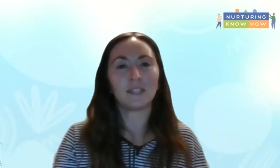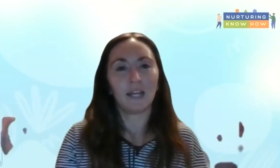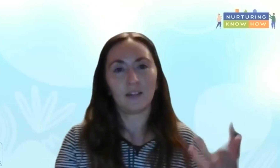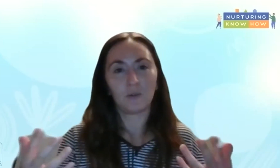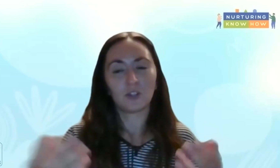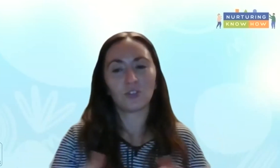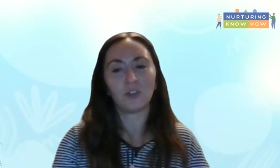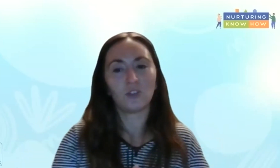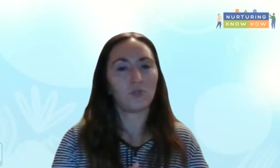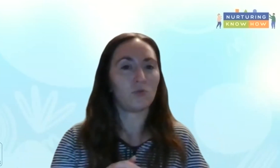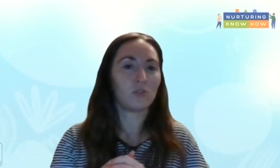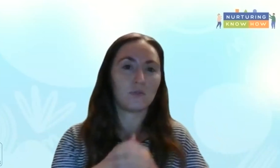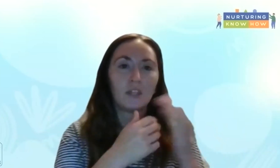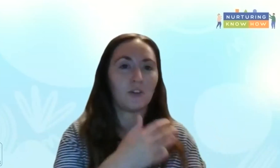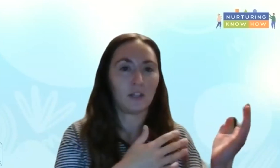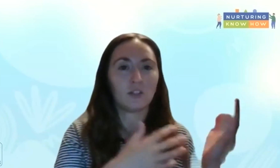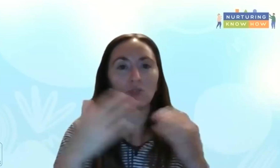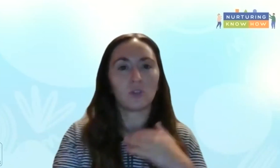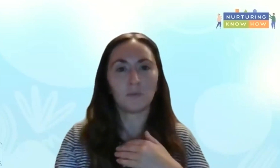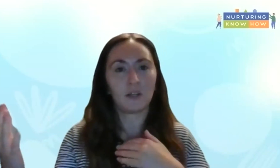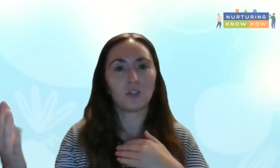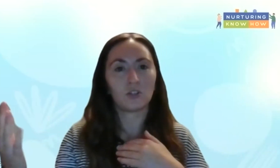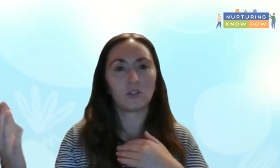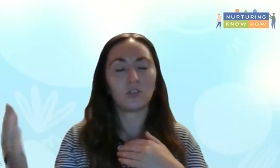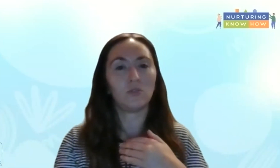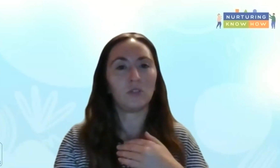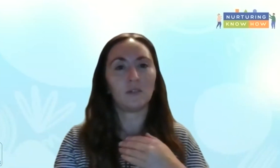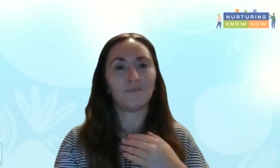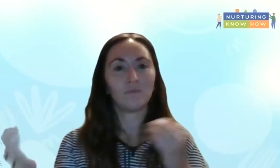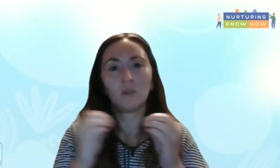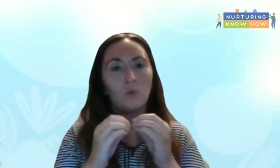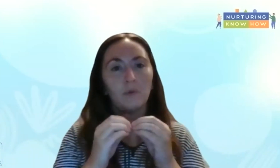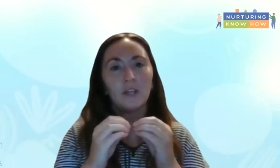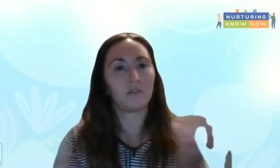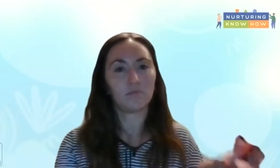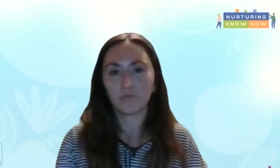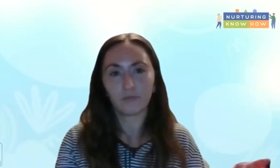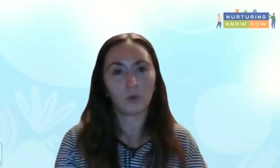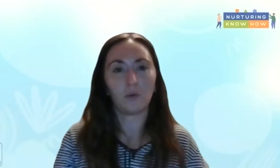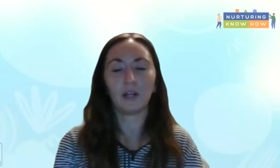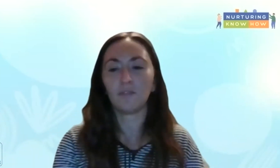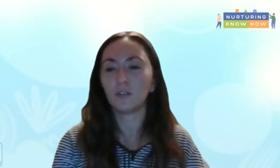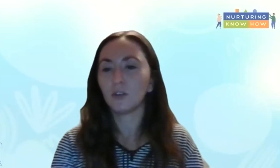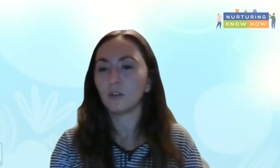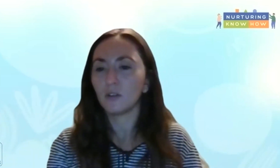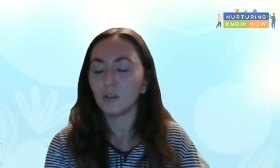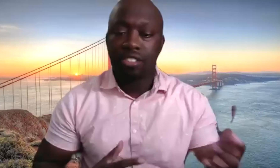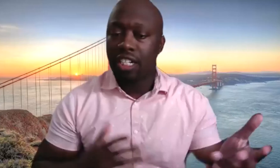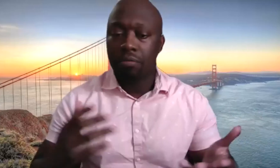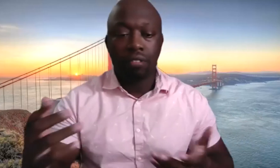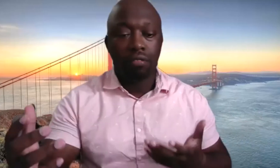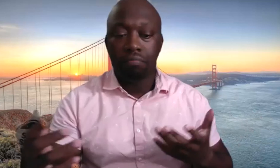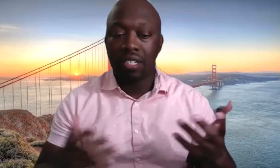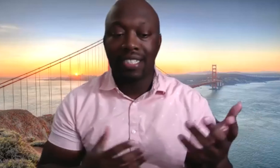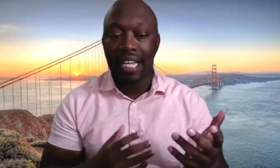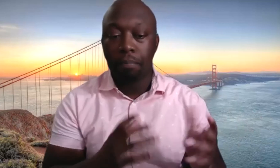the signing language? So they choose either English or Spanish to do the more with, or what have you.